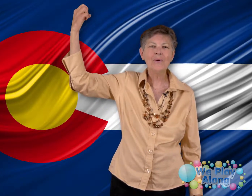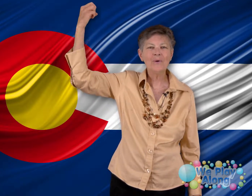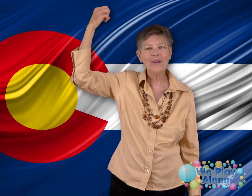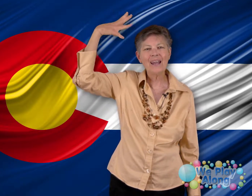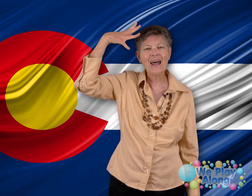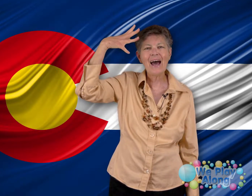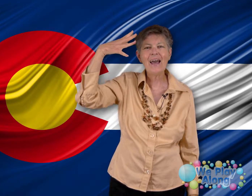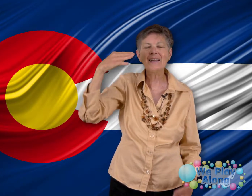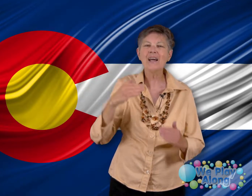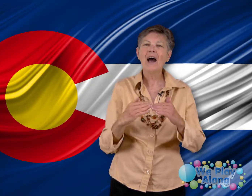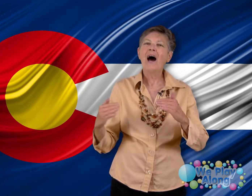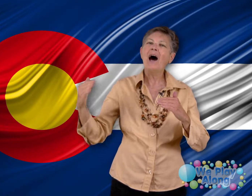moonlight,